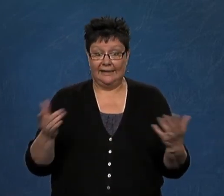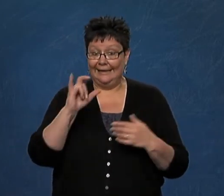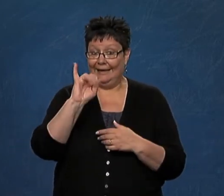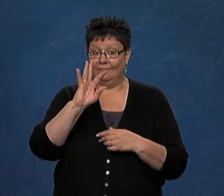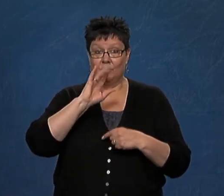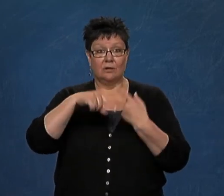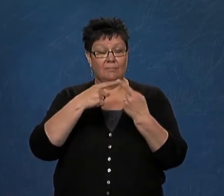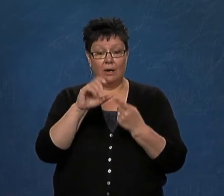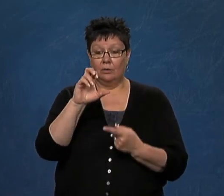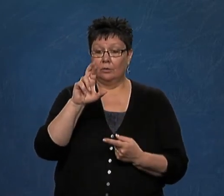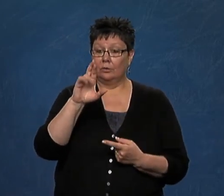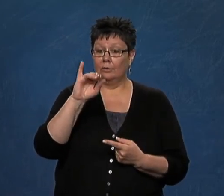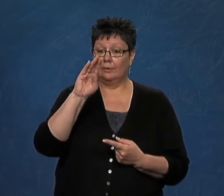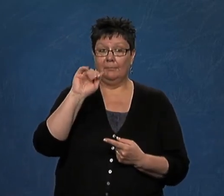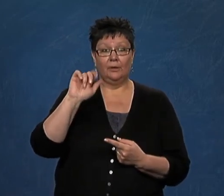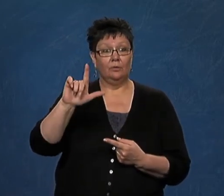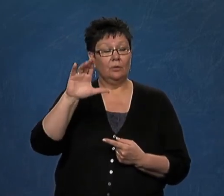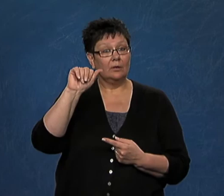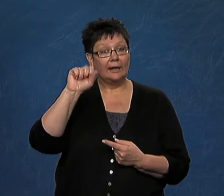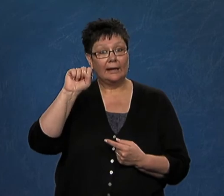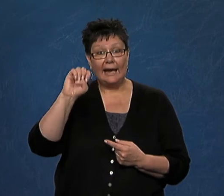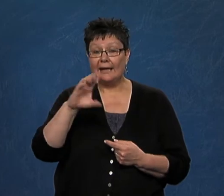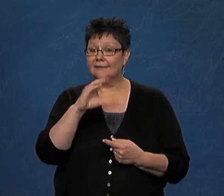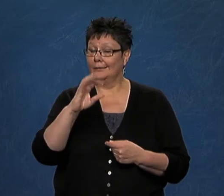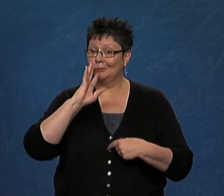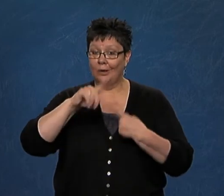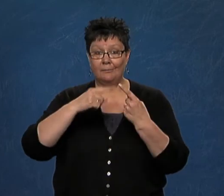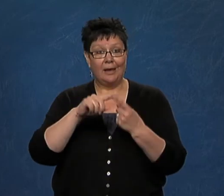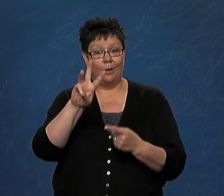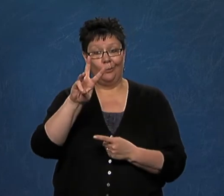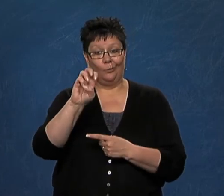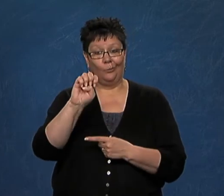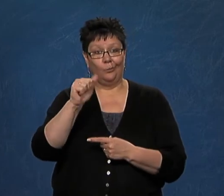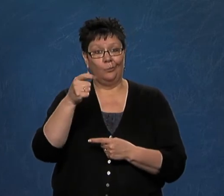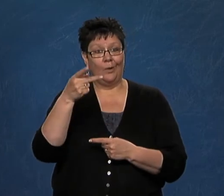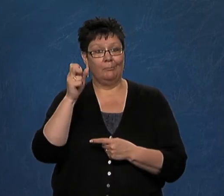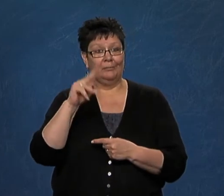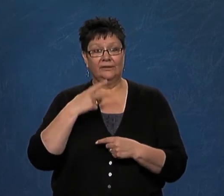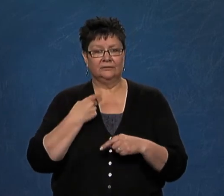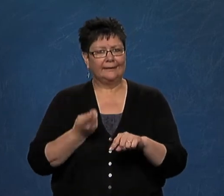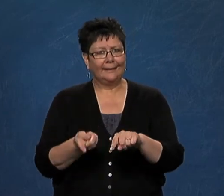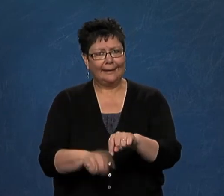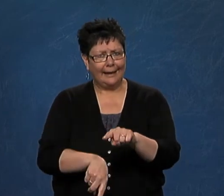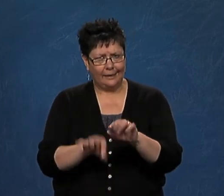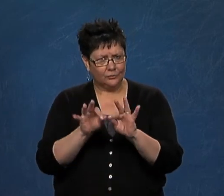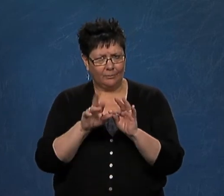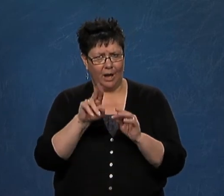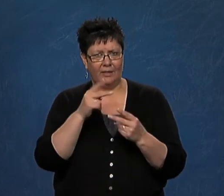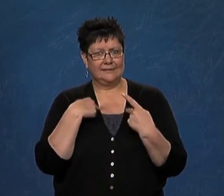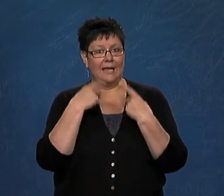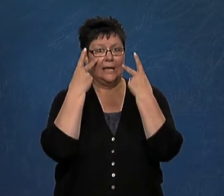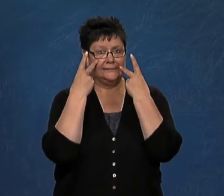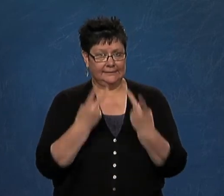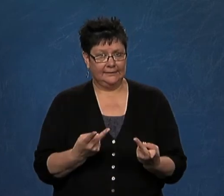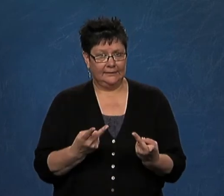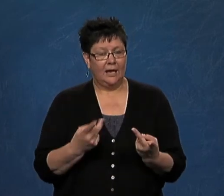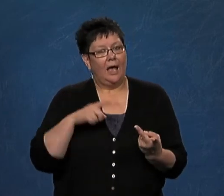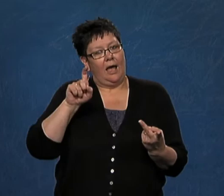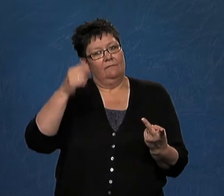Also, the interpreter needs to see the evidence. If you're talking about a criminal case and you're specifically talking about a weapon, the